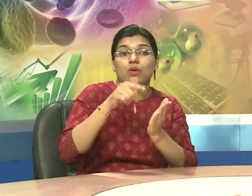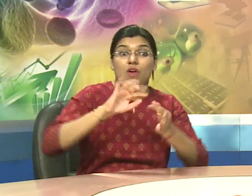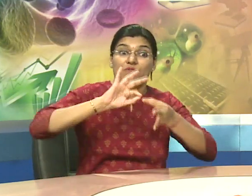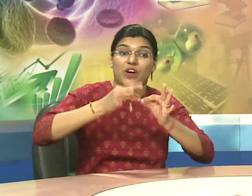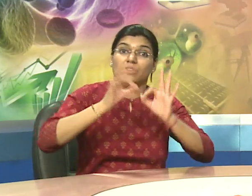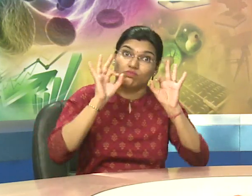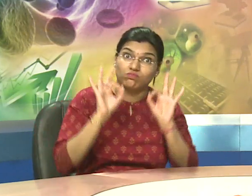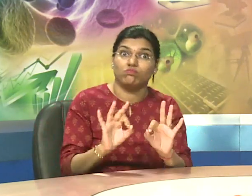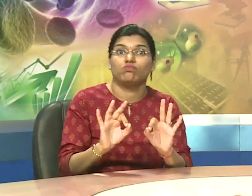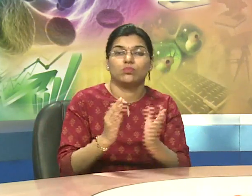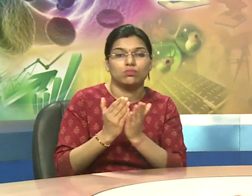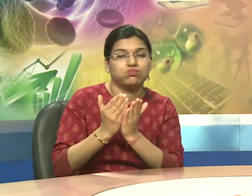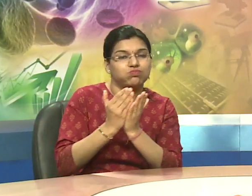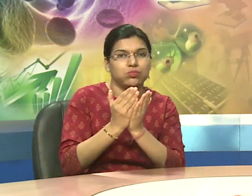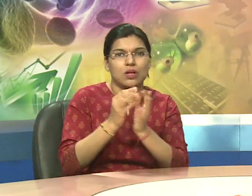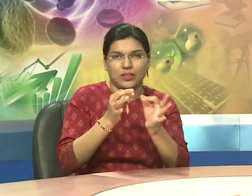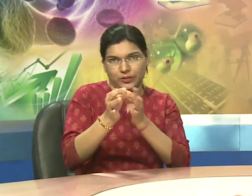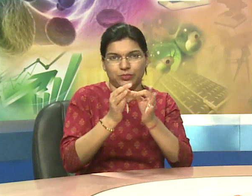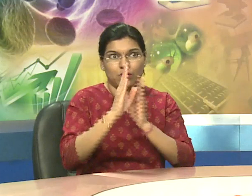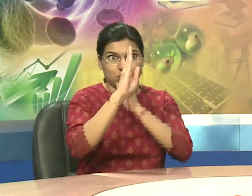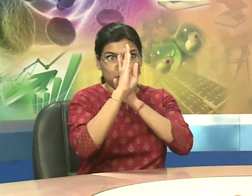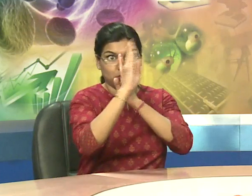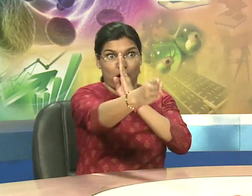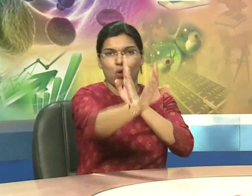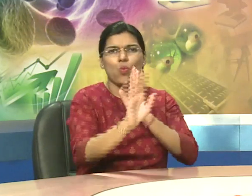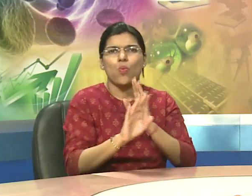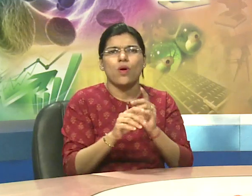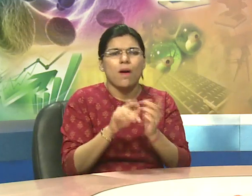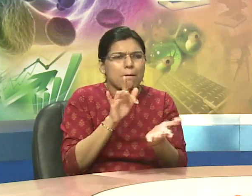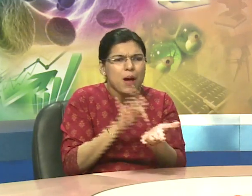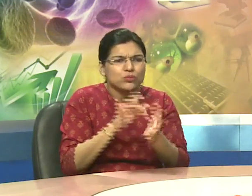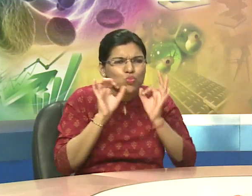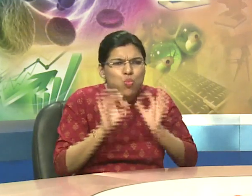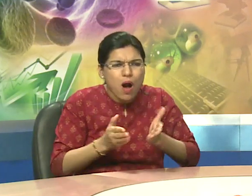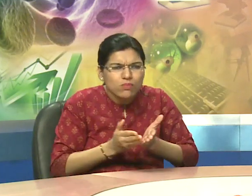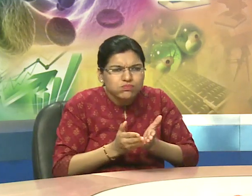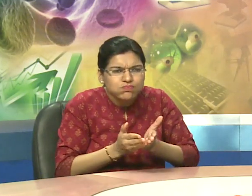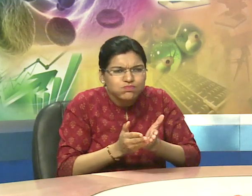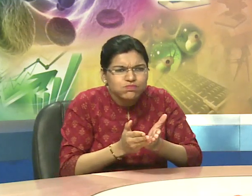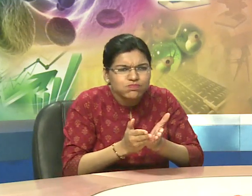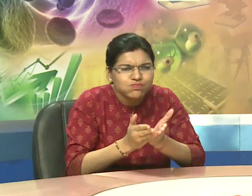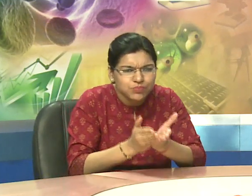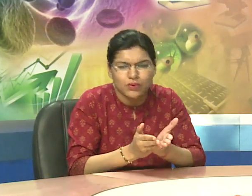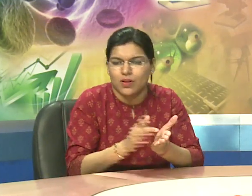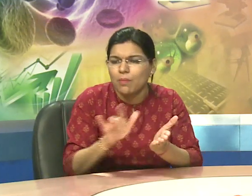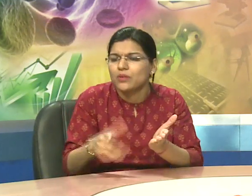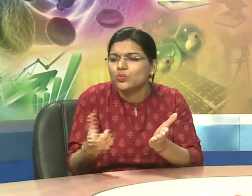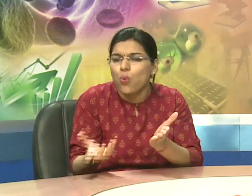the fixed rule and fixed route. For example, if I want to go straight,